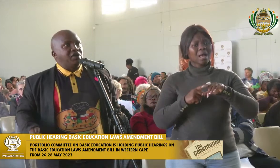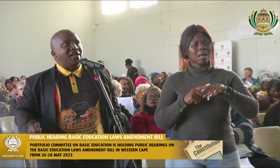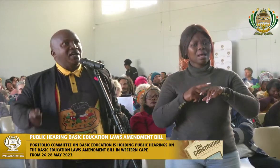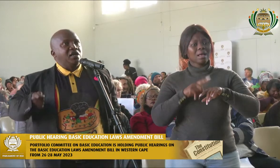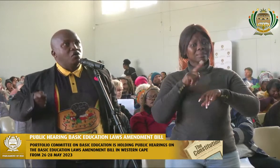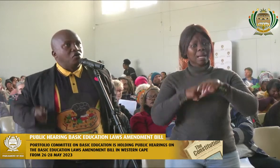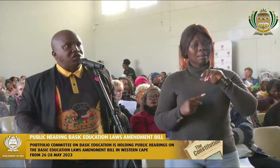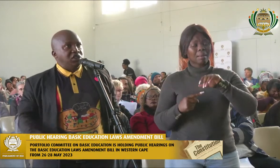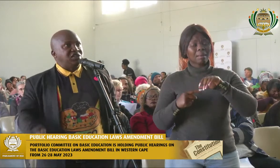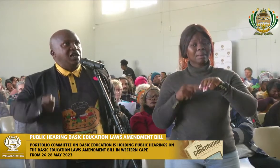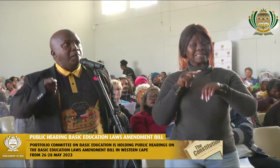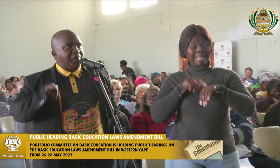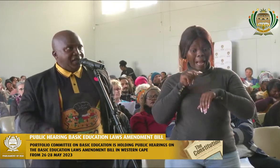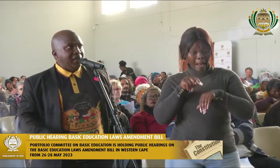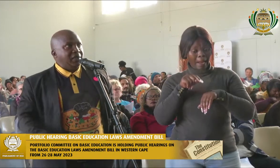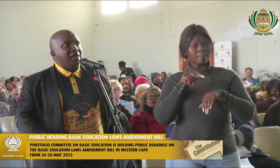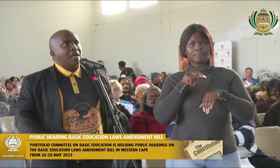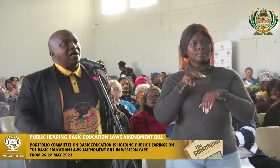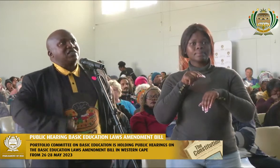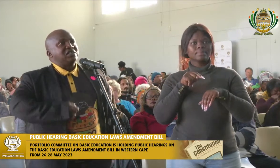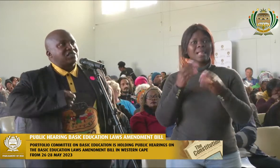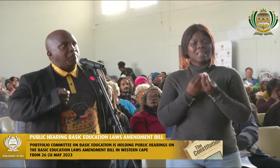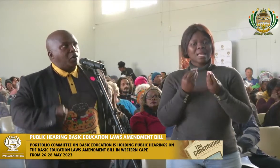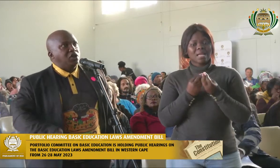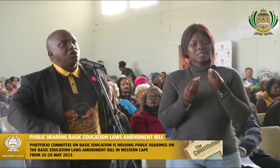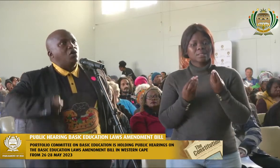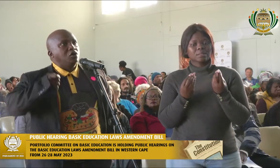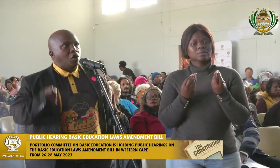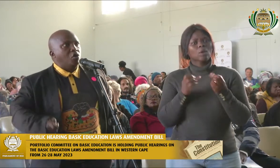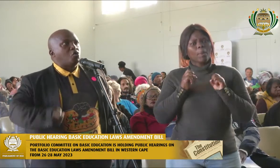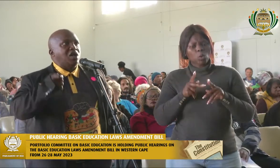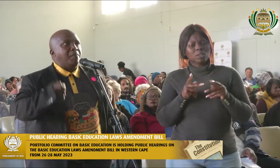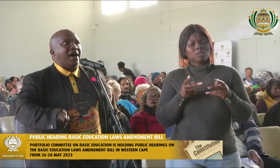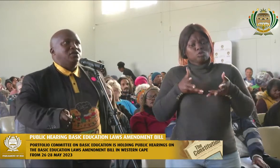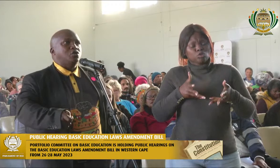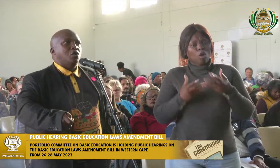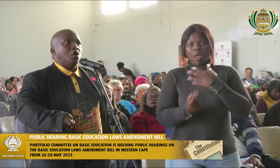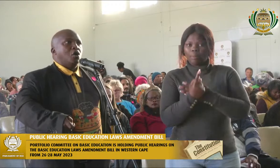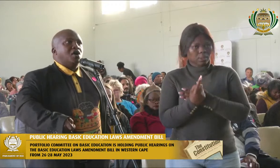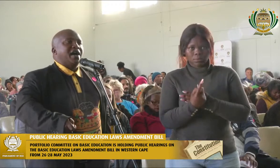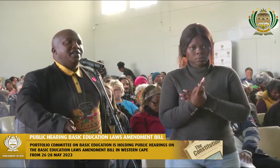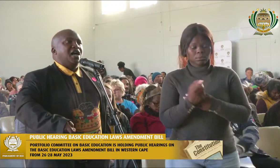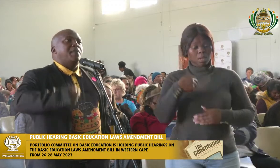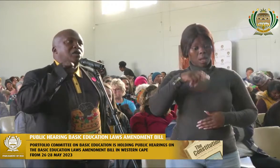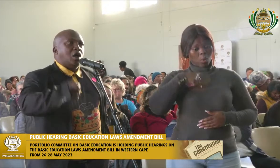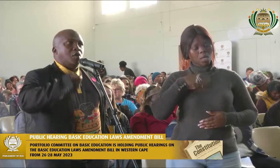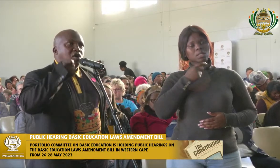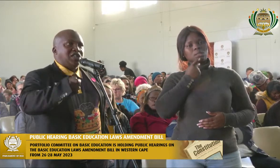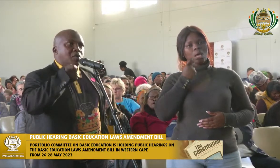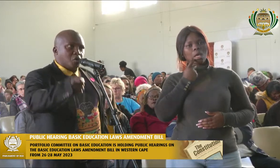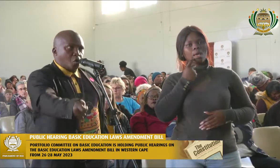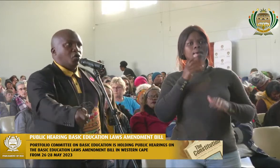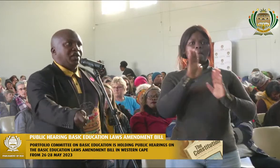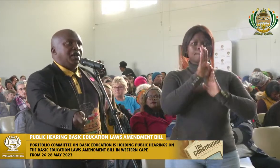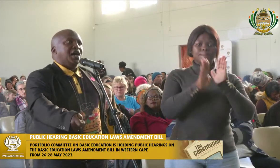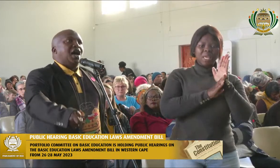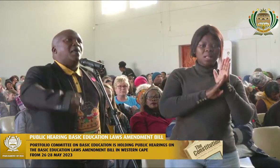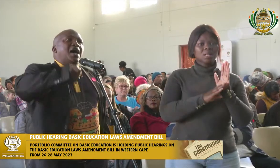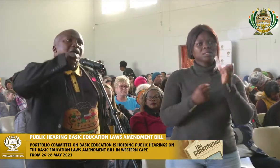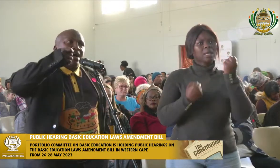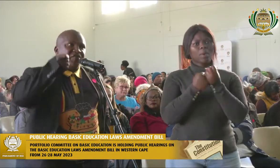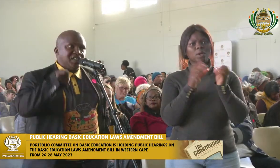why sizawuhlala ke ngokusithi le bill asiyisapoti although kunabantu okanye abantwana